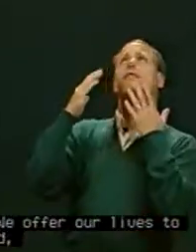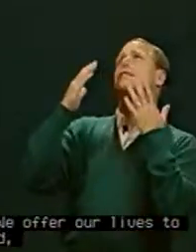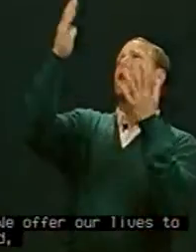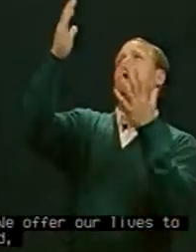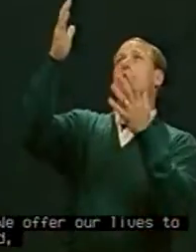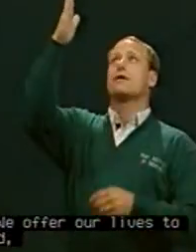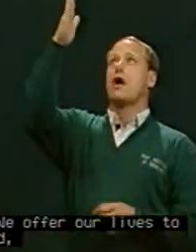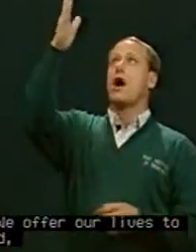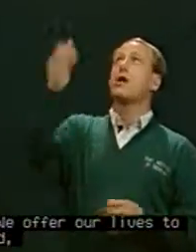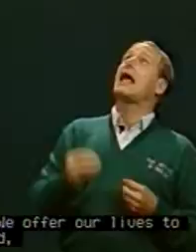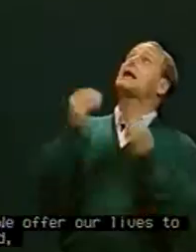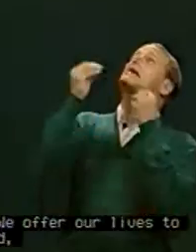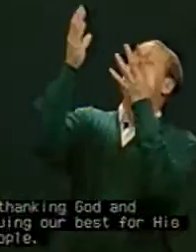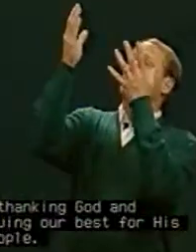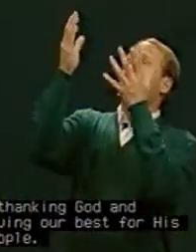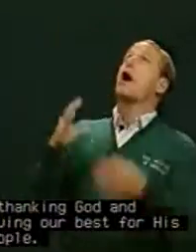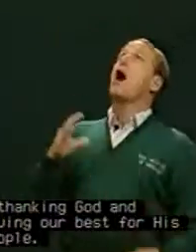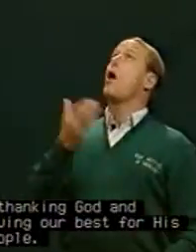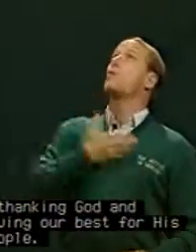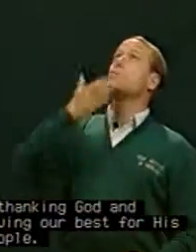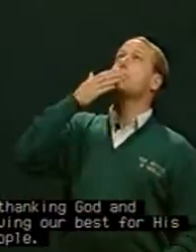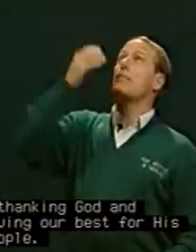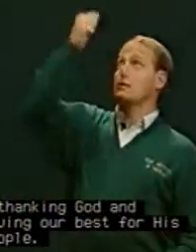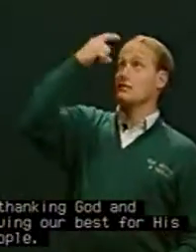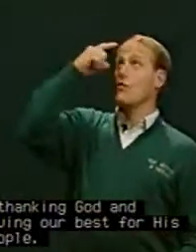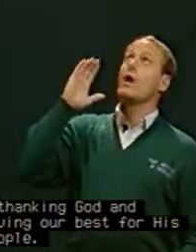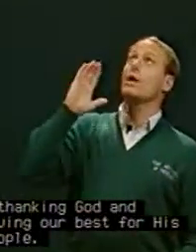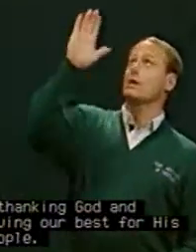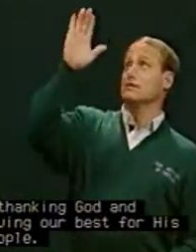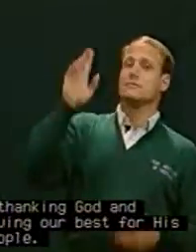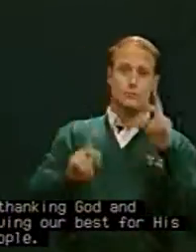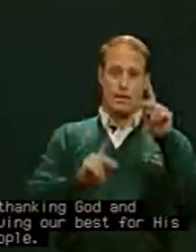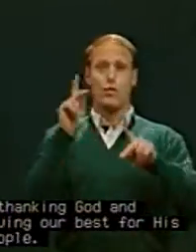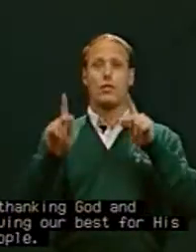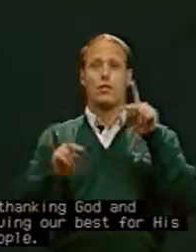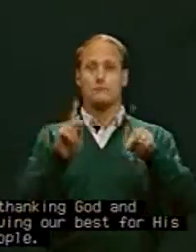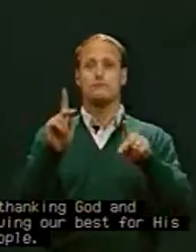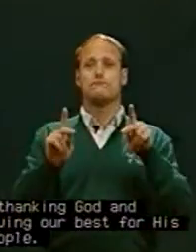We offer our lives to God, thanking God and giving our best for his people.